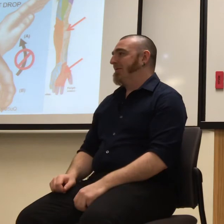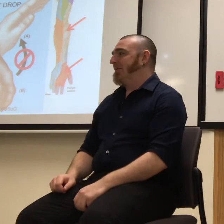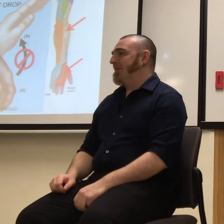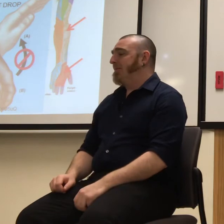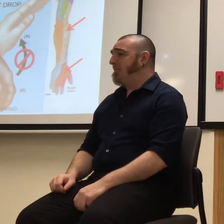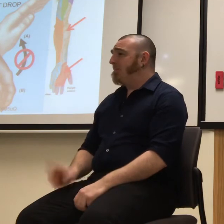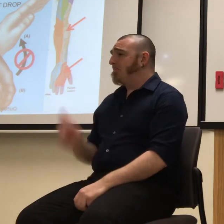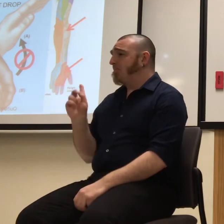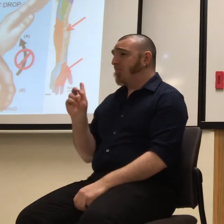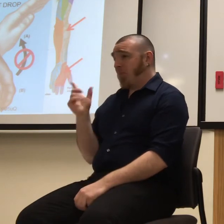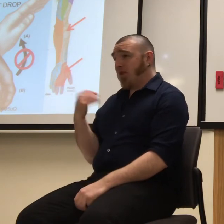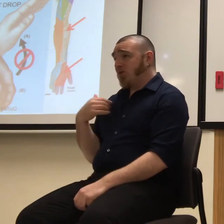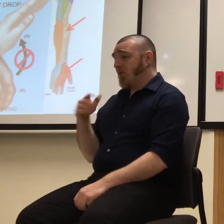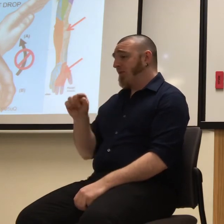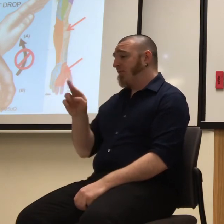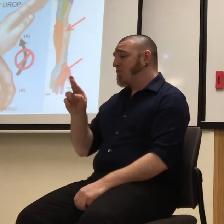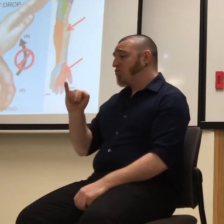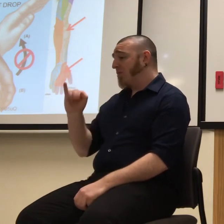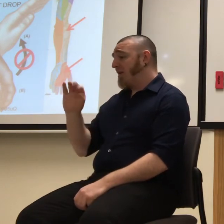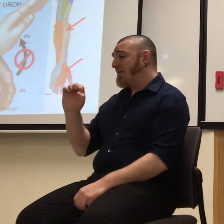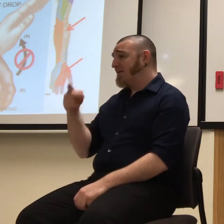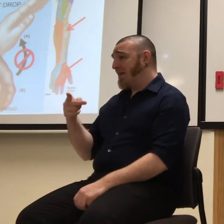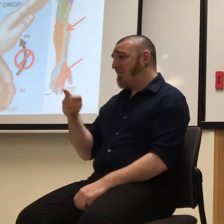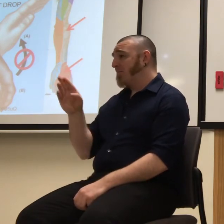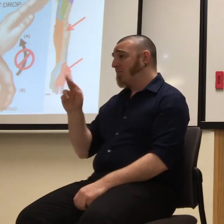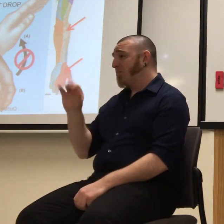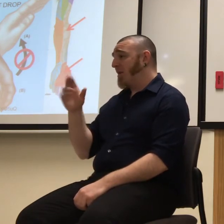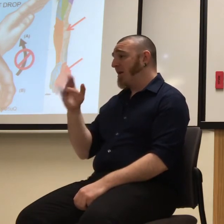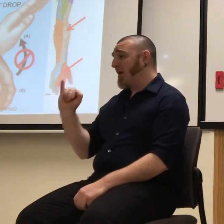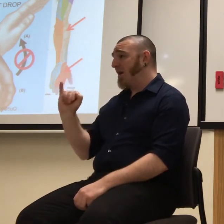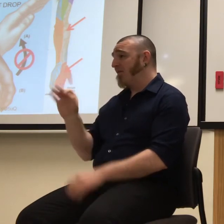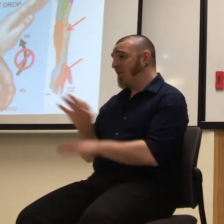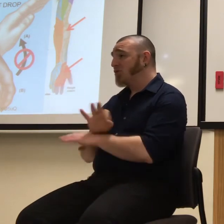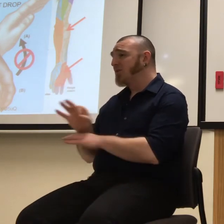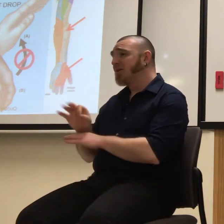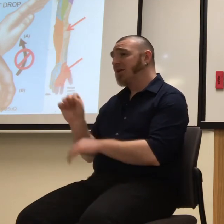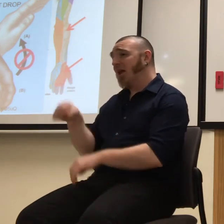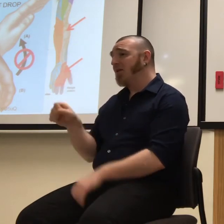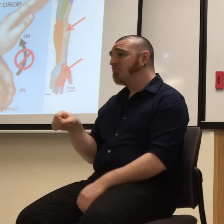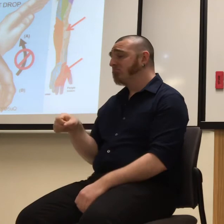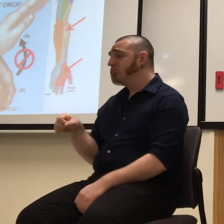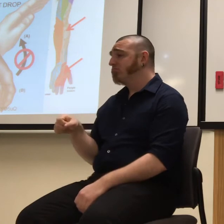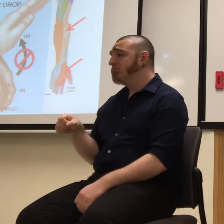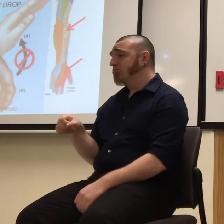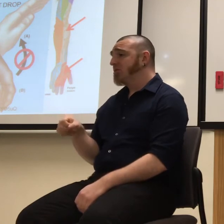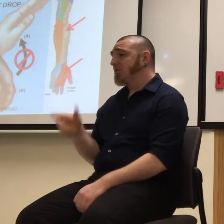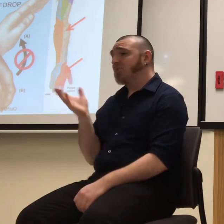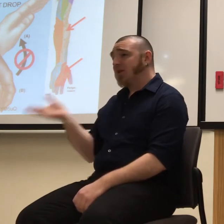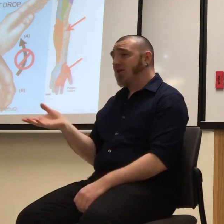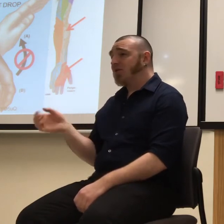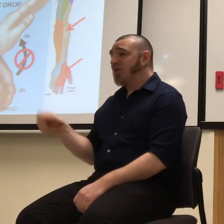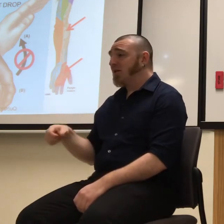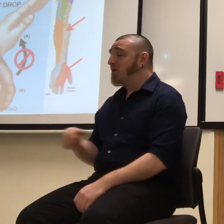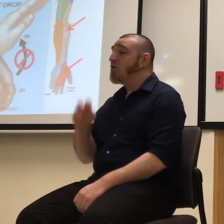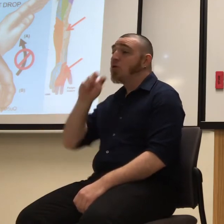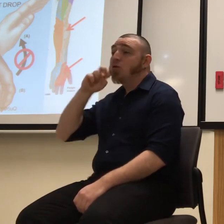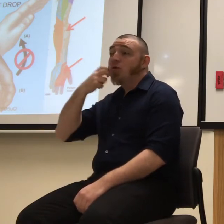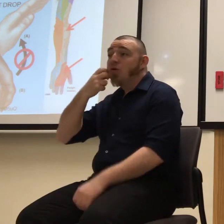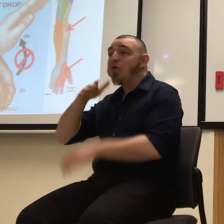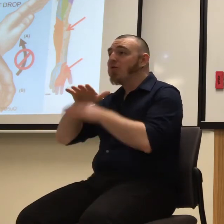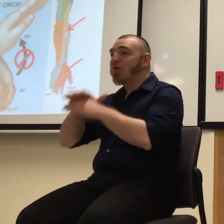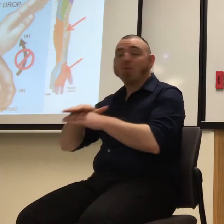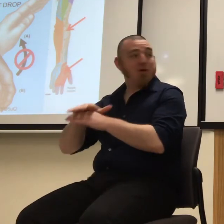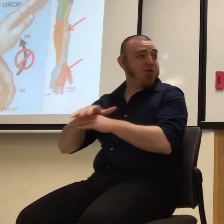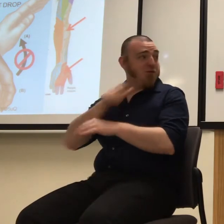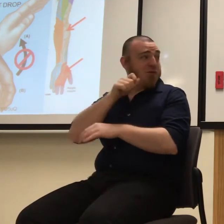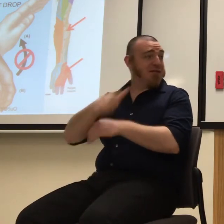Did she have triceps brachii function? That was intact. Yeah. So it's like, okay, so the nerve compression probably wasn't up here.